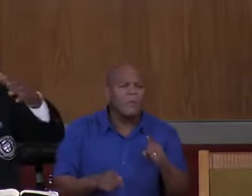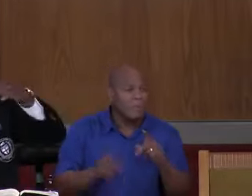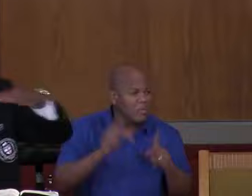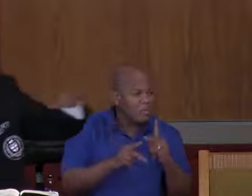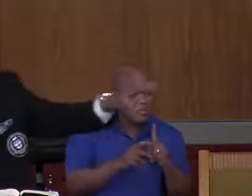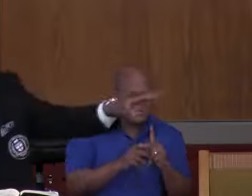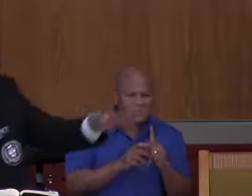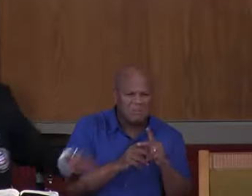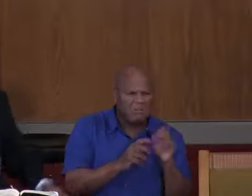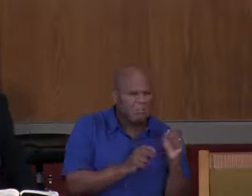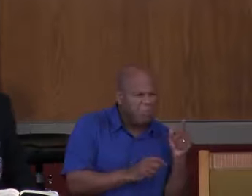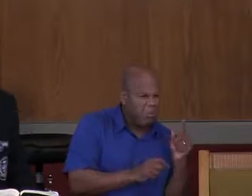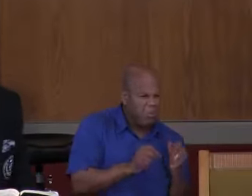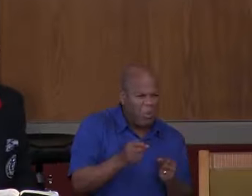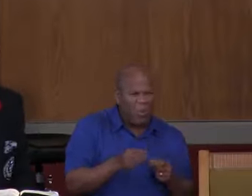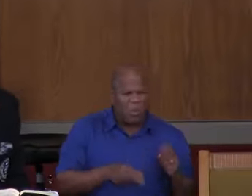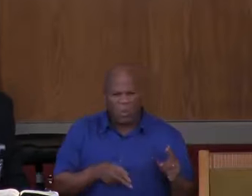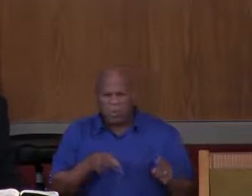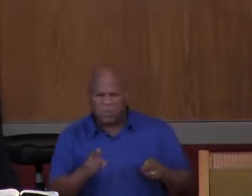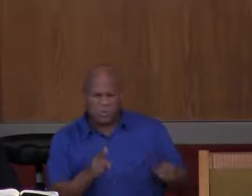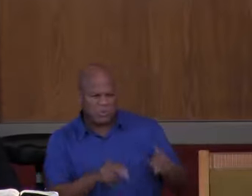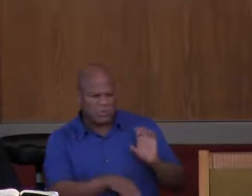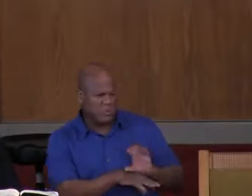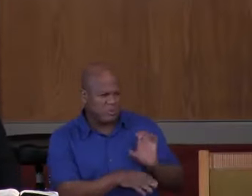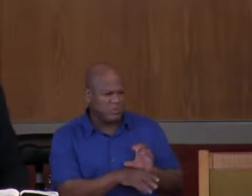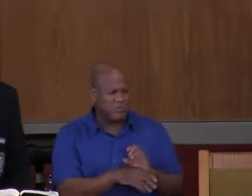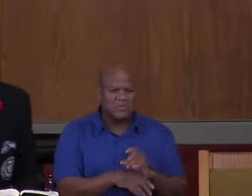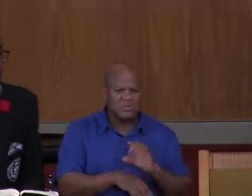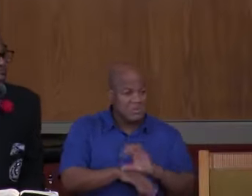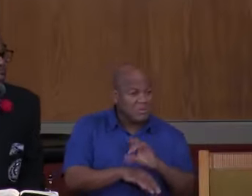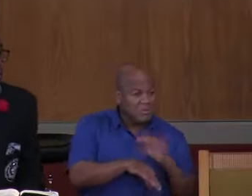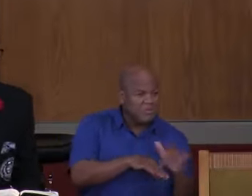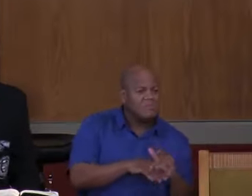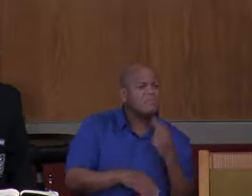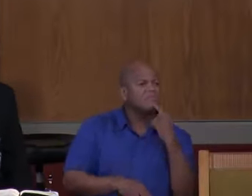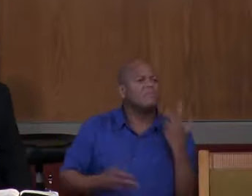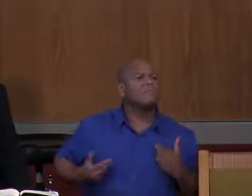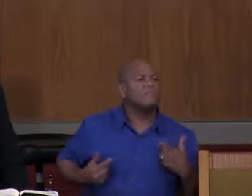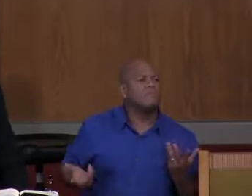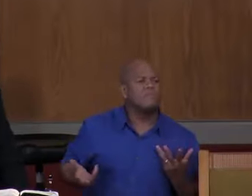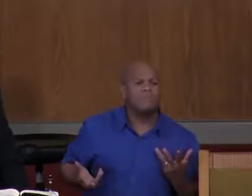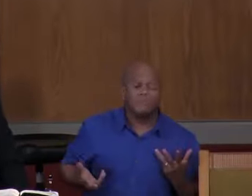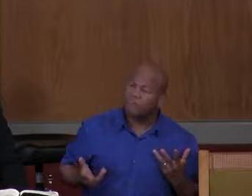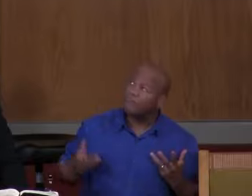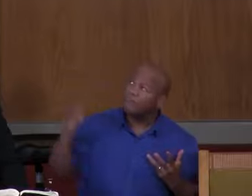shots at the church because the churches are empty and all of this, I say God is able.